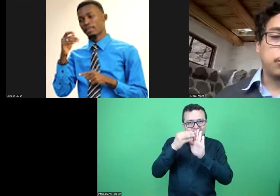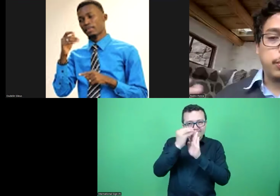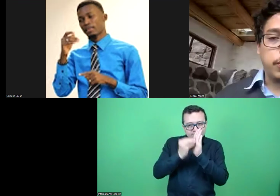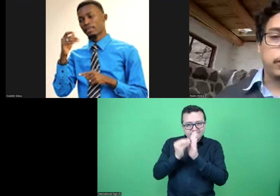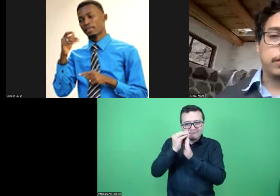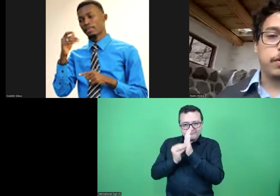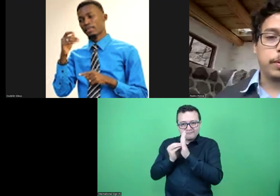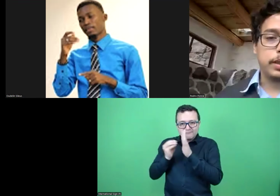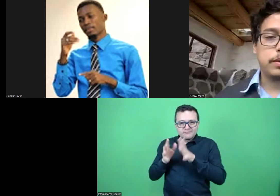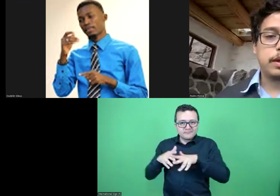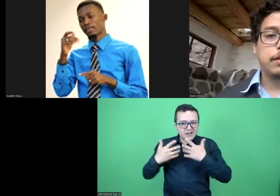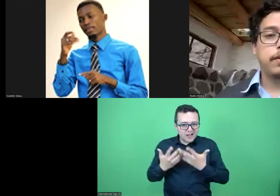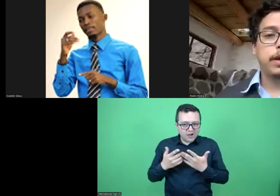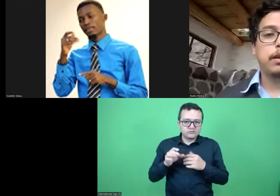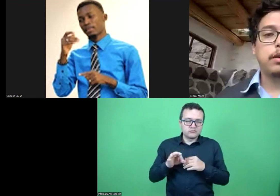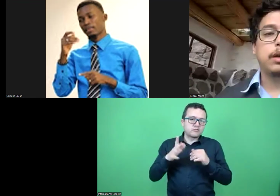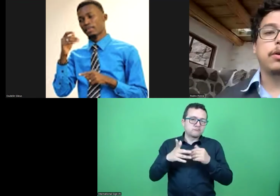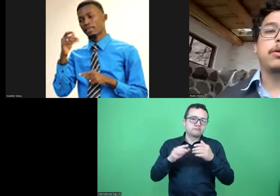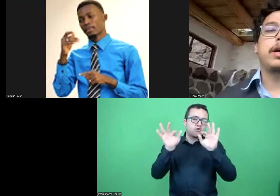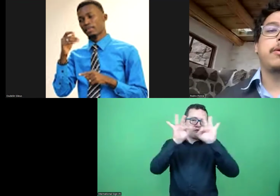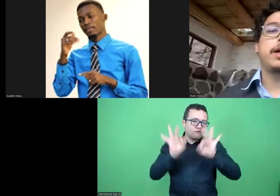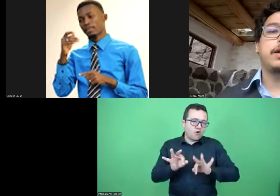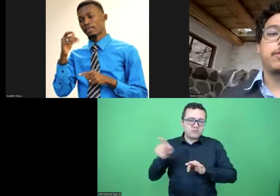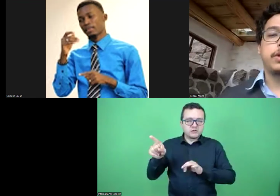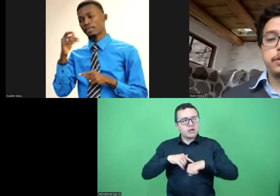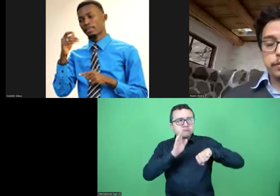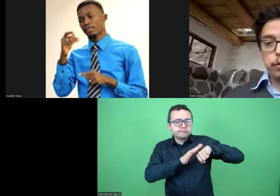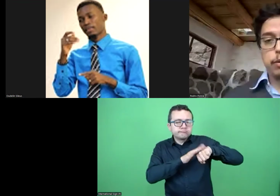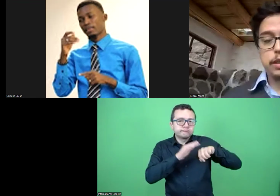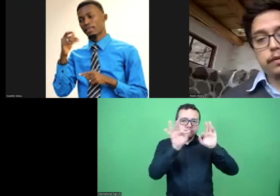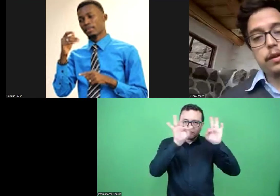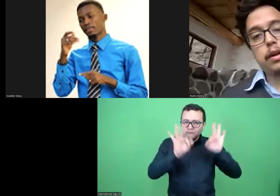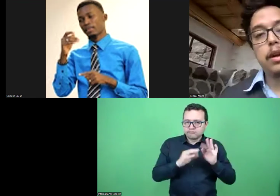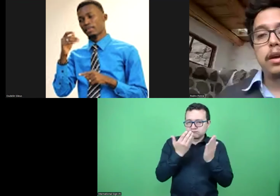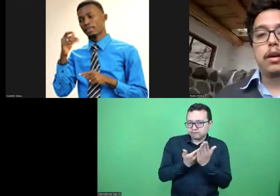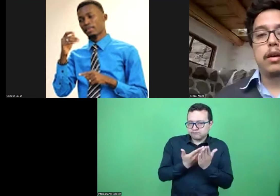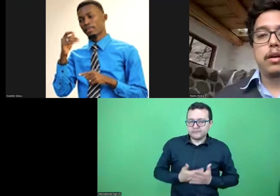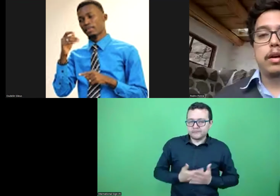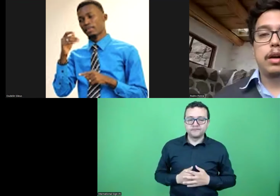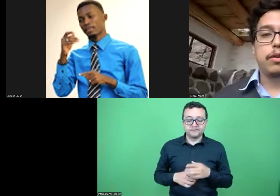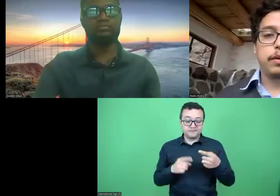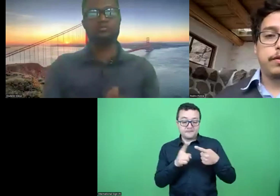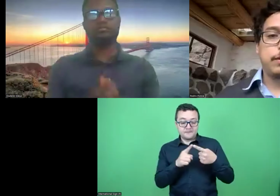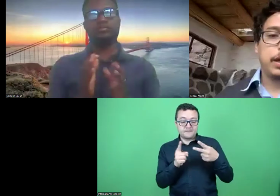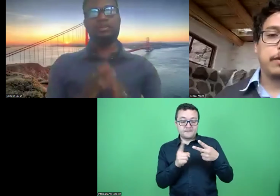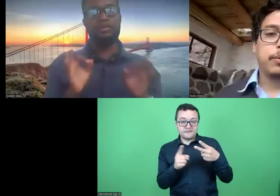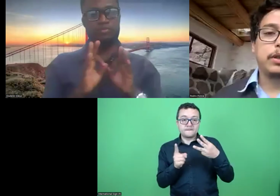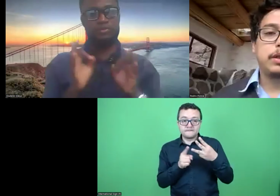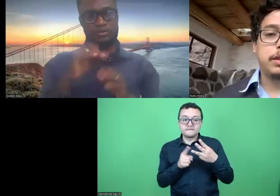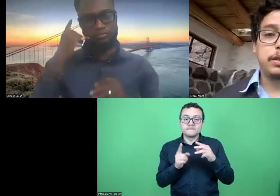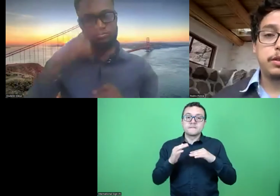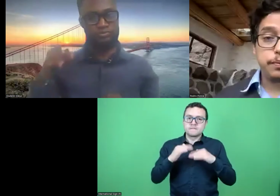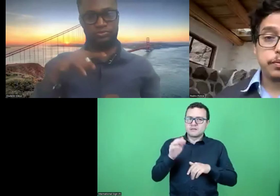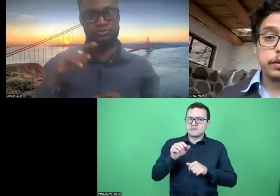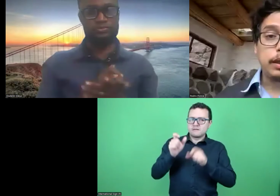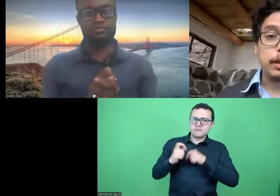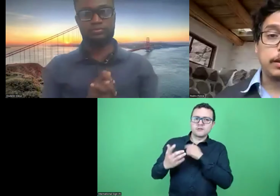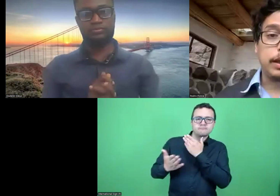formats or reporting formats. And finally, another area in which we received a lot of the feedback from grantees